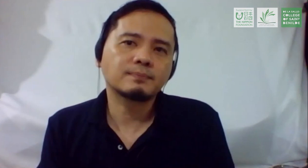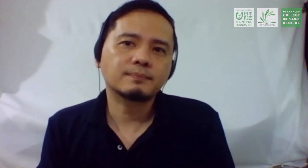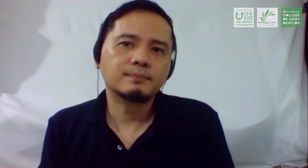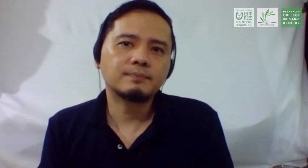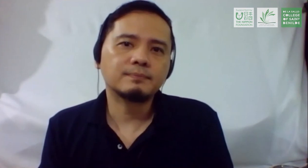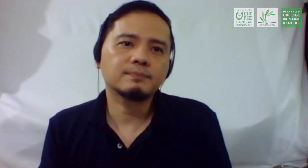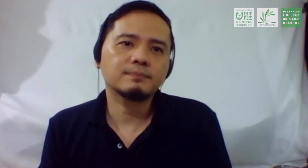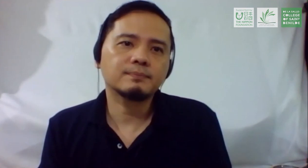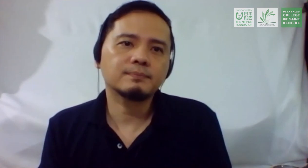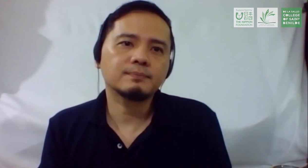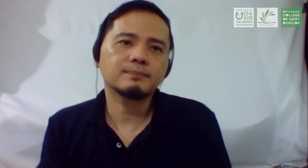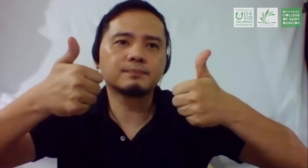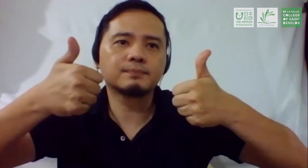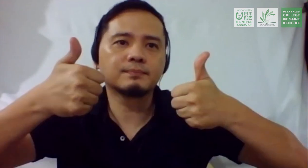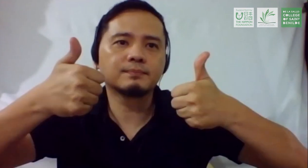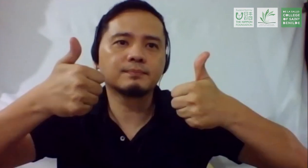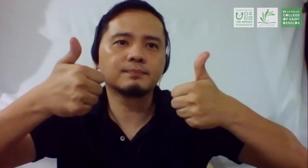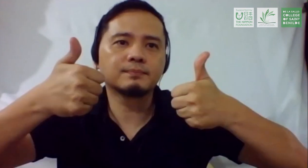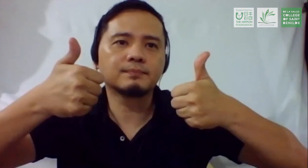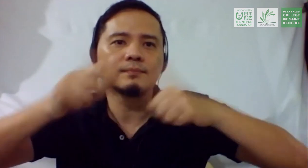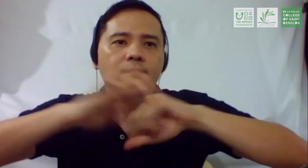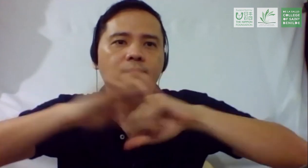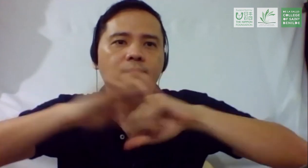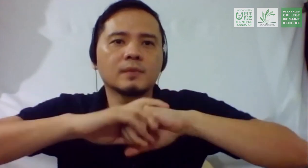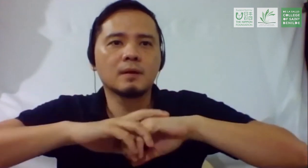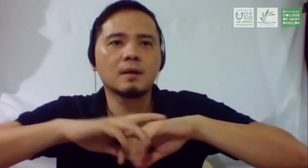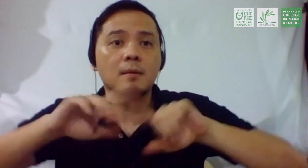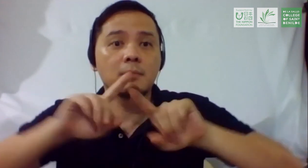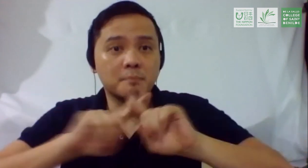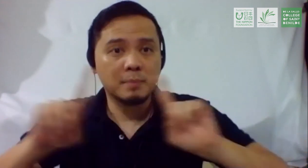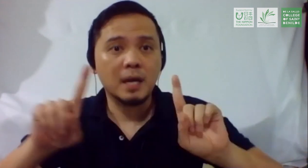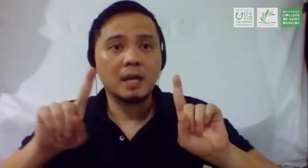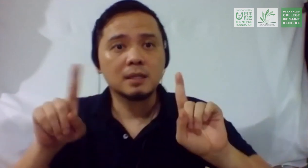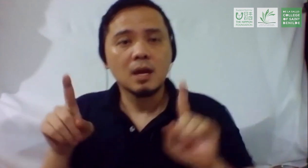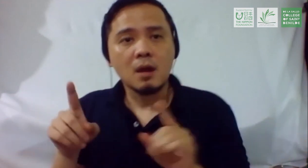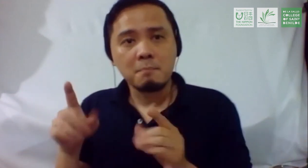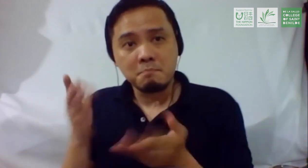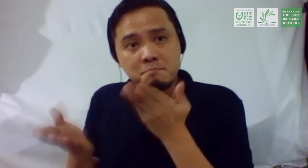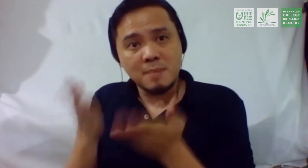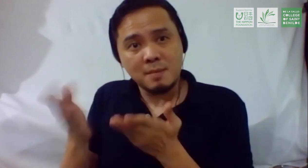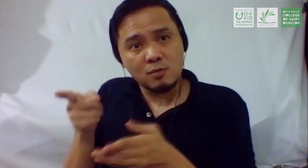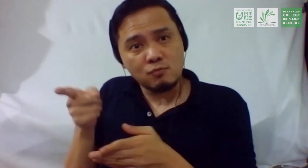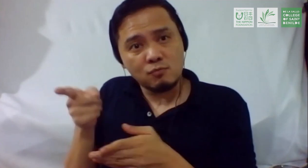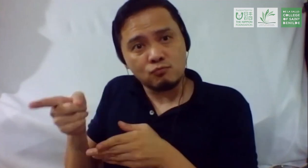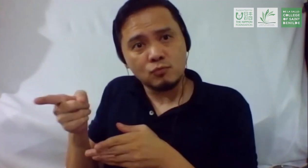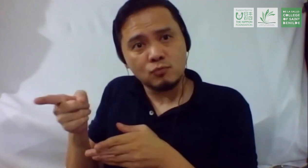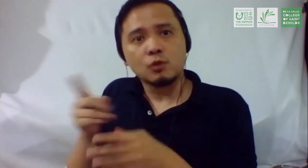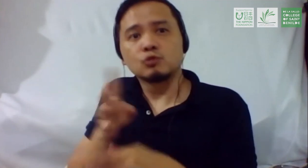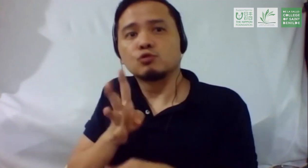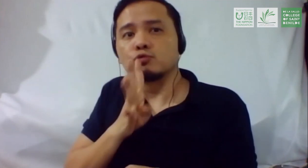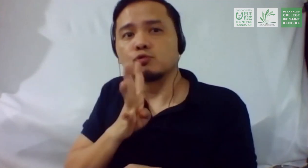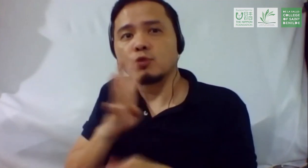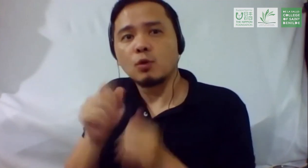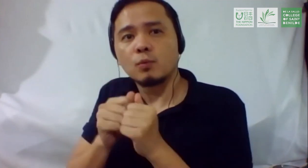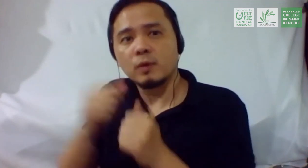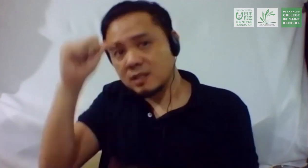Okay, but do try to talk with Christian and Teshi about how you want to do the